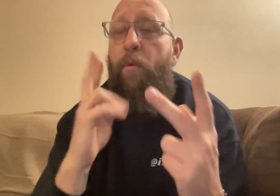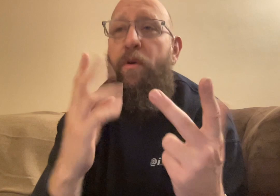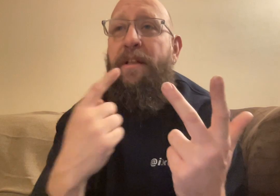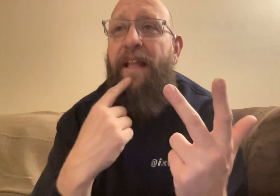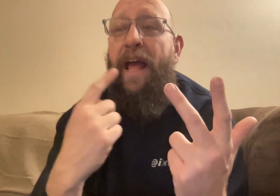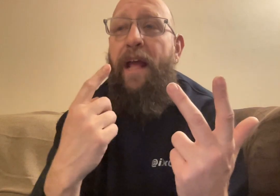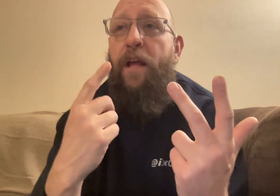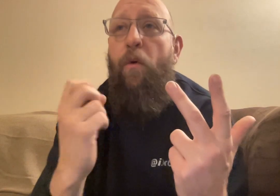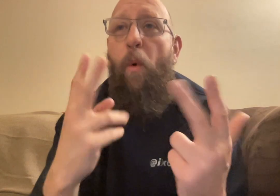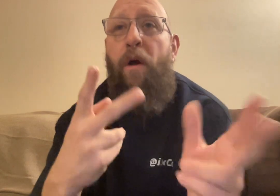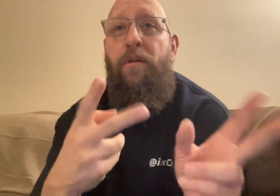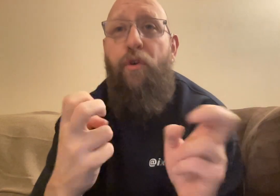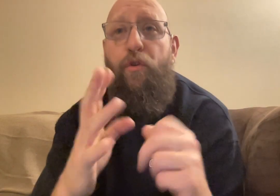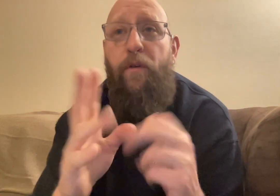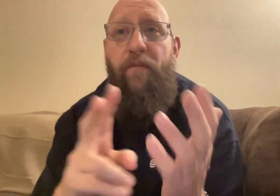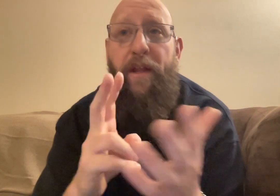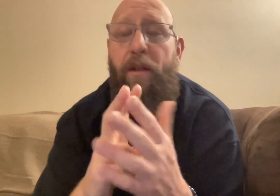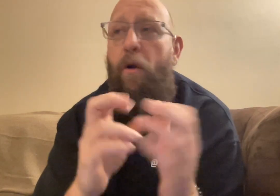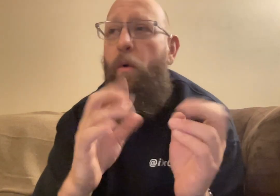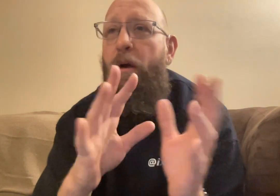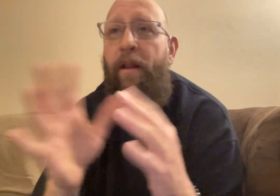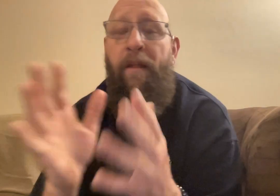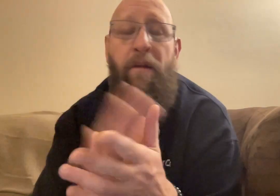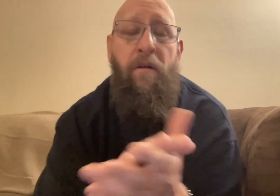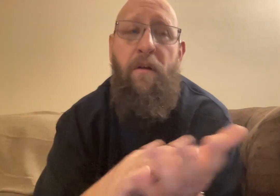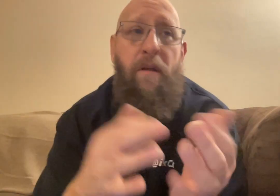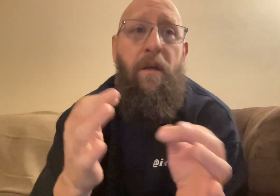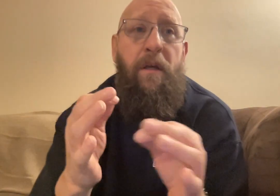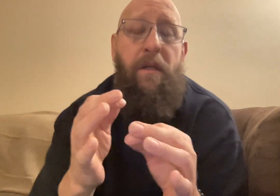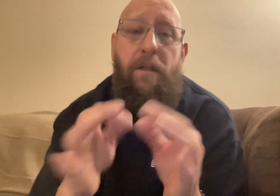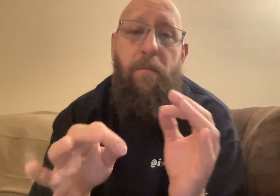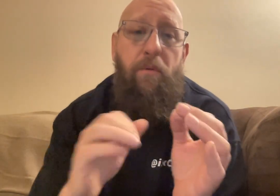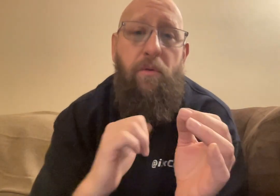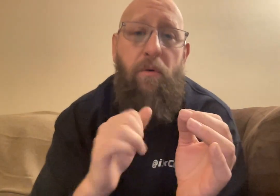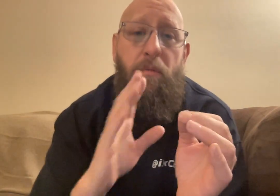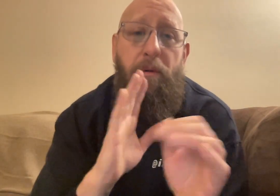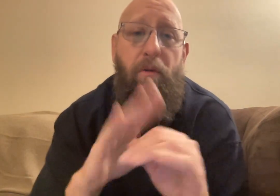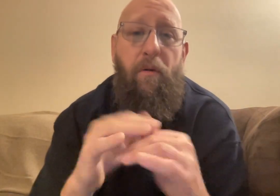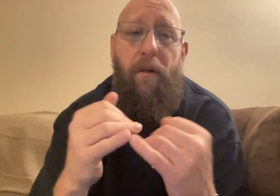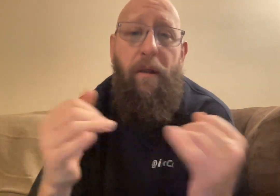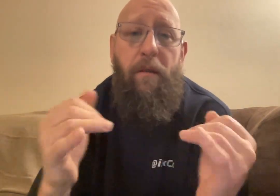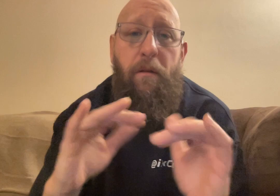will say or could you feel or anything, simple, don't be online.